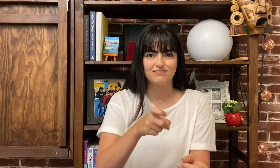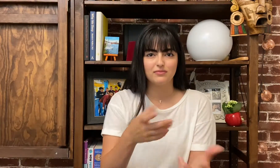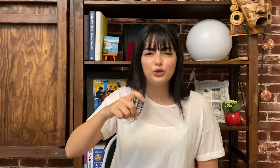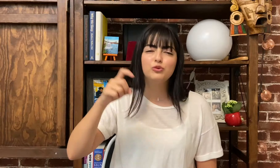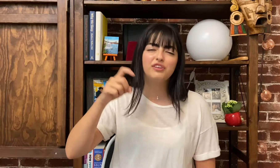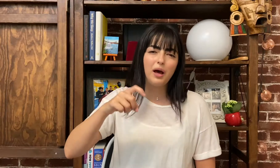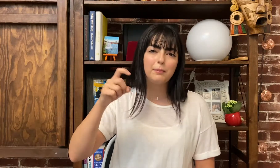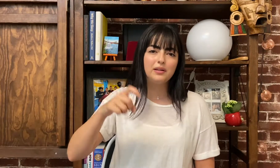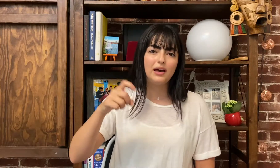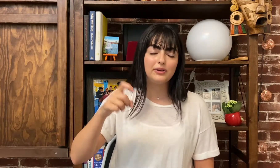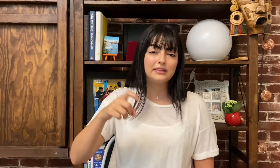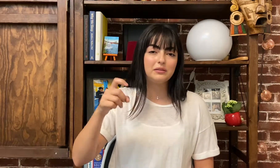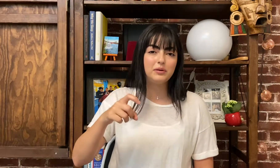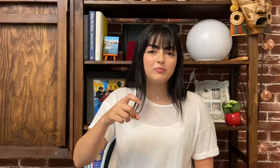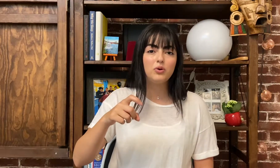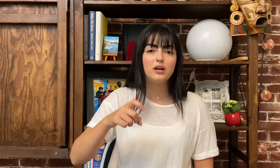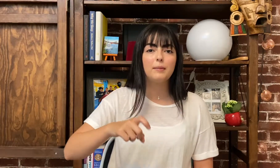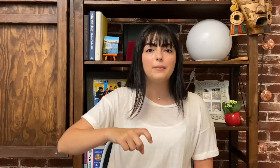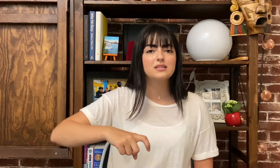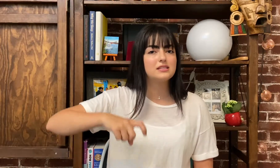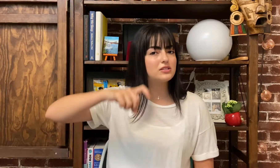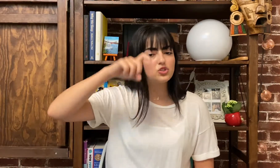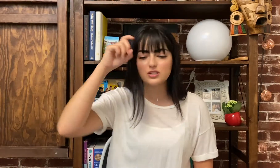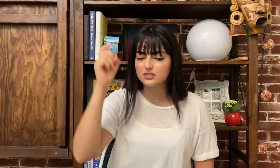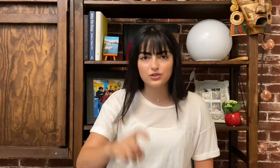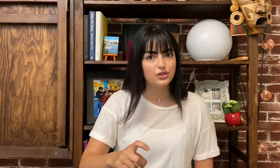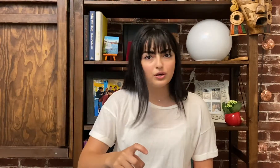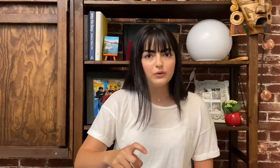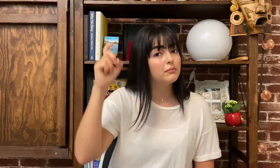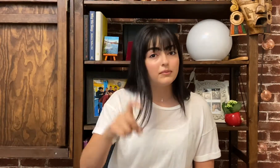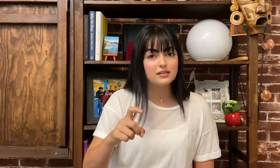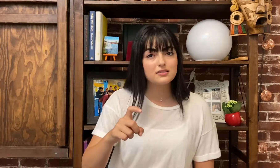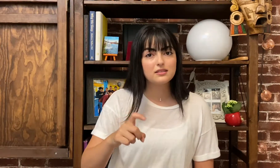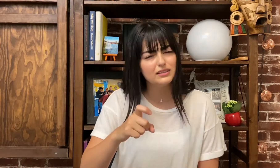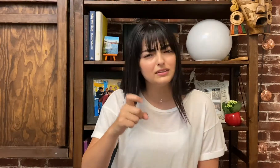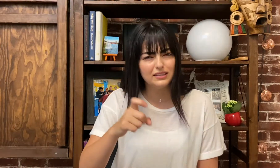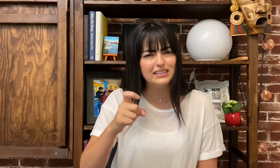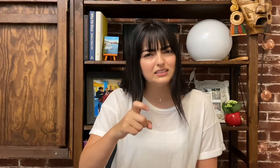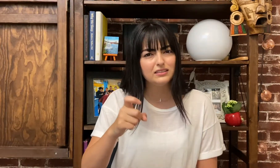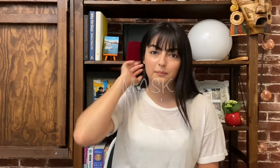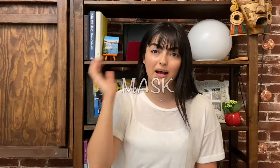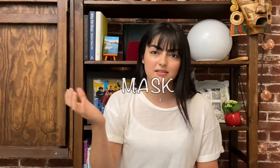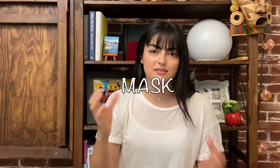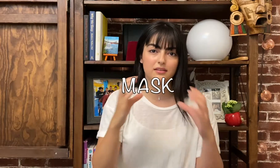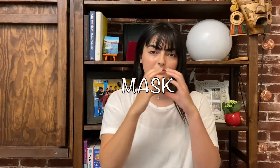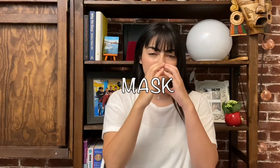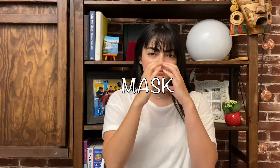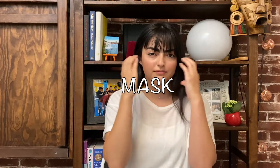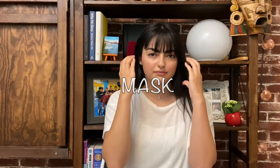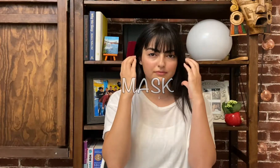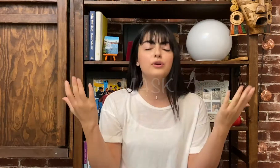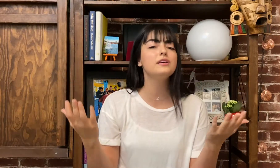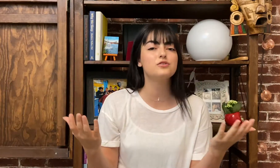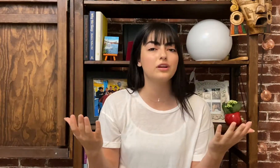you move it up and down a little bit more. Must is just, you know, must. Need, mask. Pretty